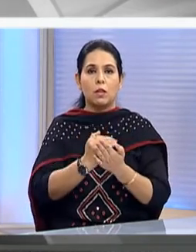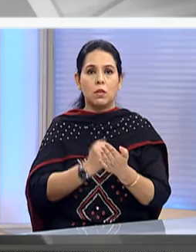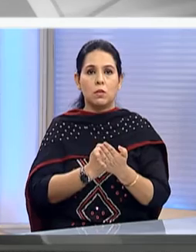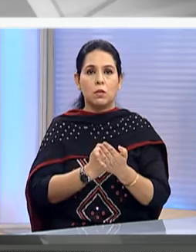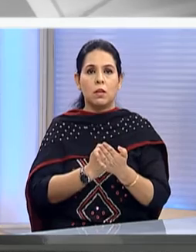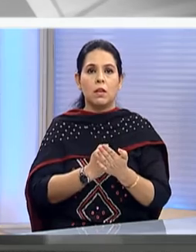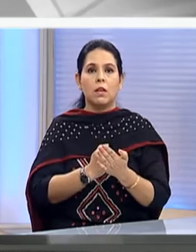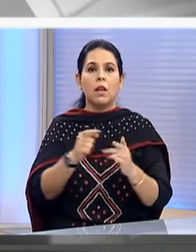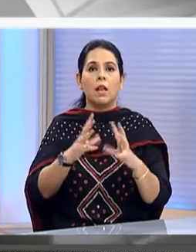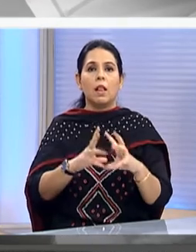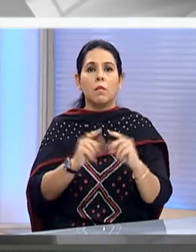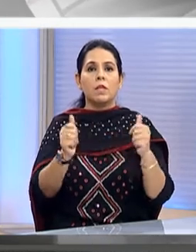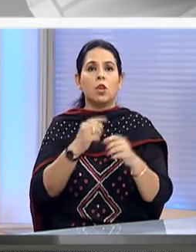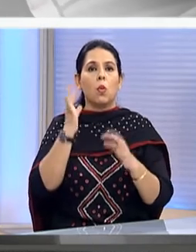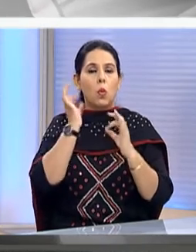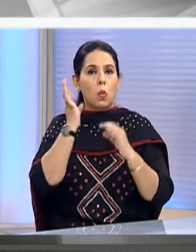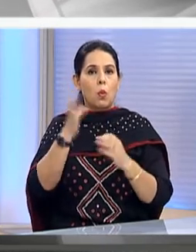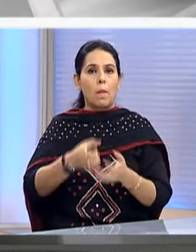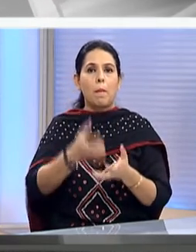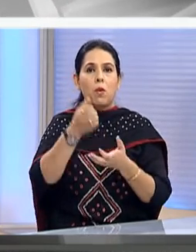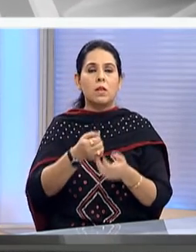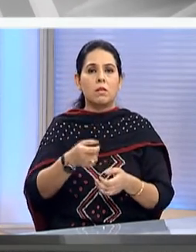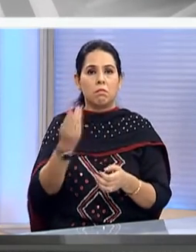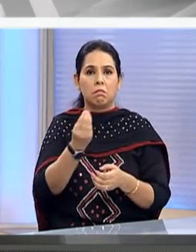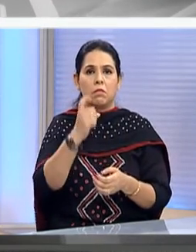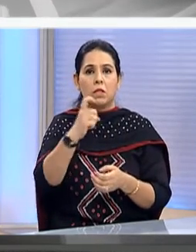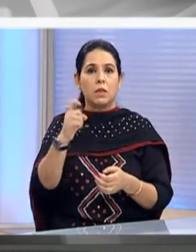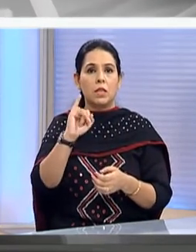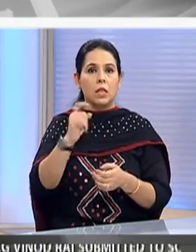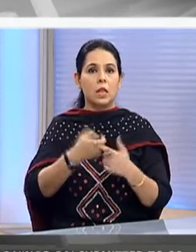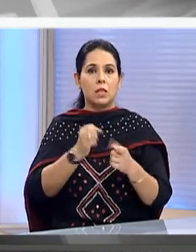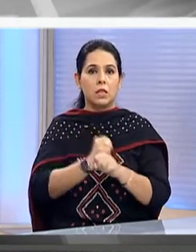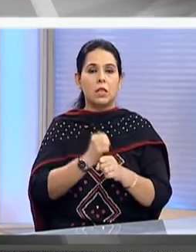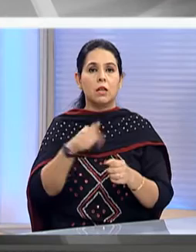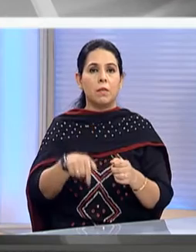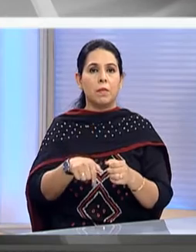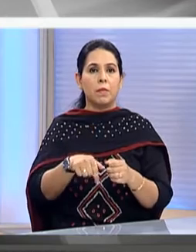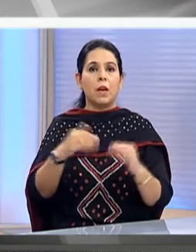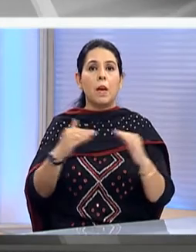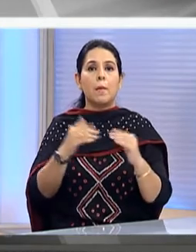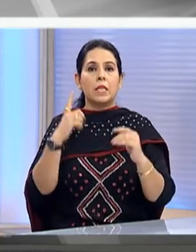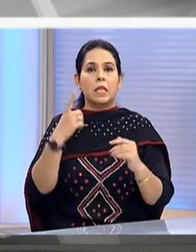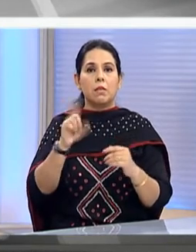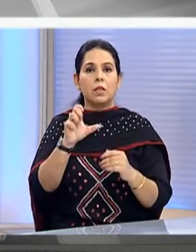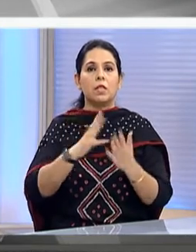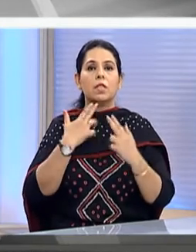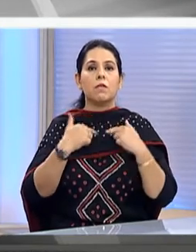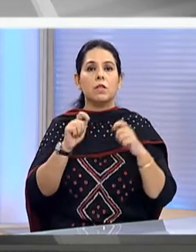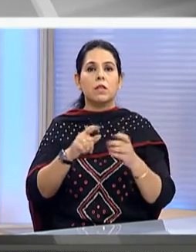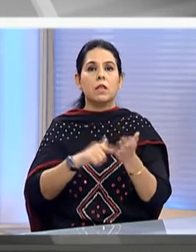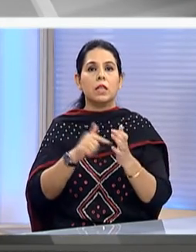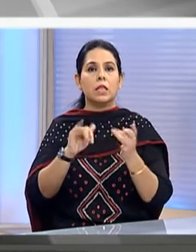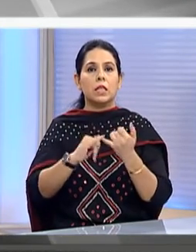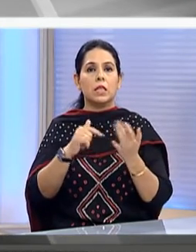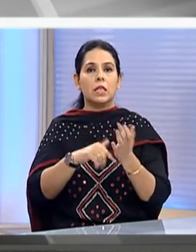into the issue. The missing gold pots weighed around 776 kilograms. A bench led by Chief Justice of